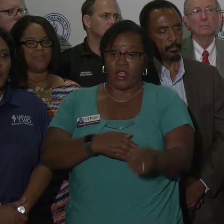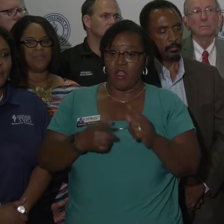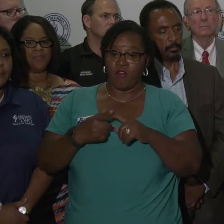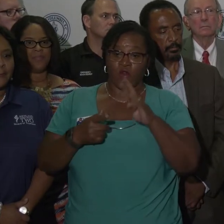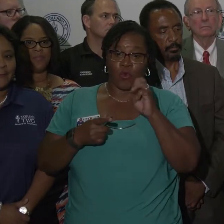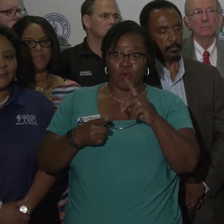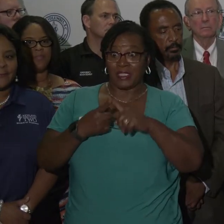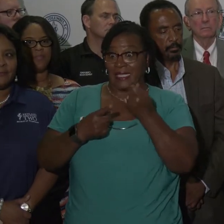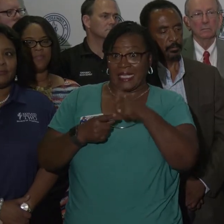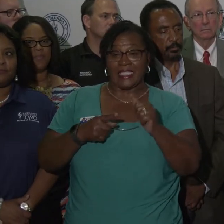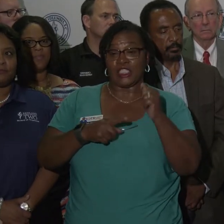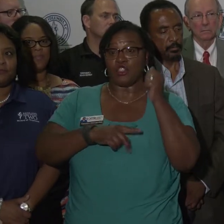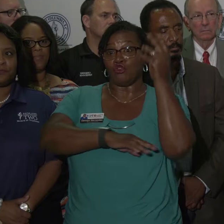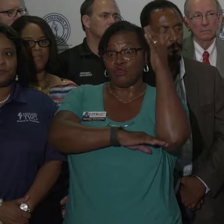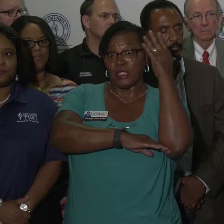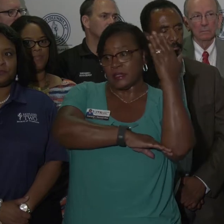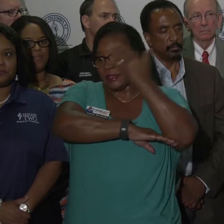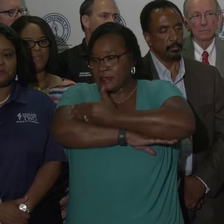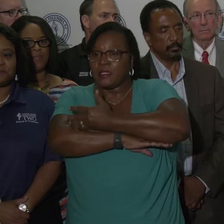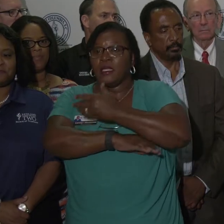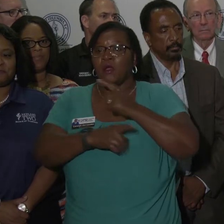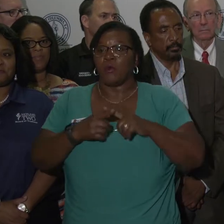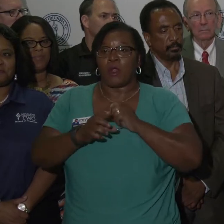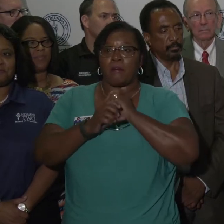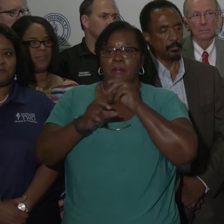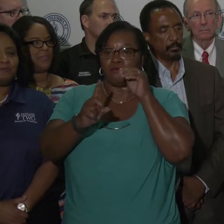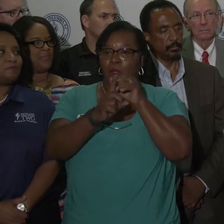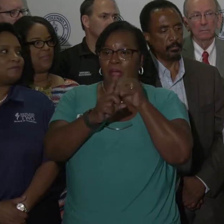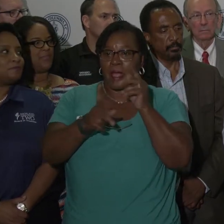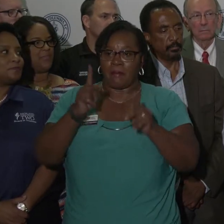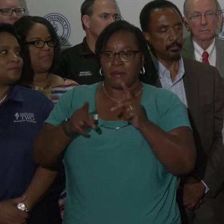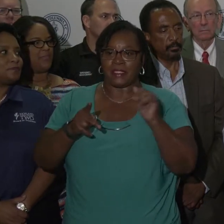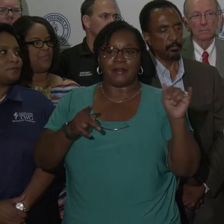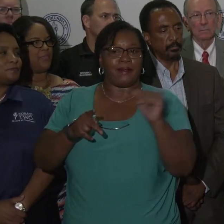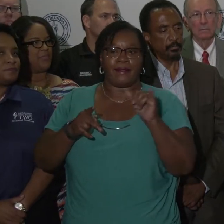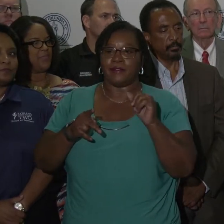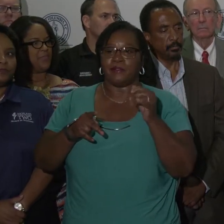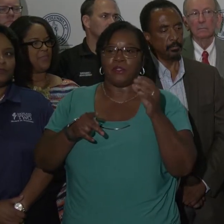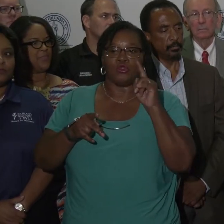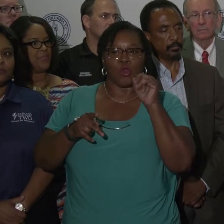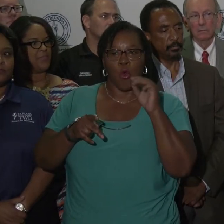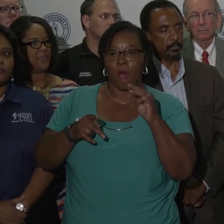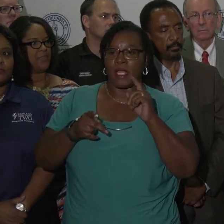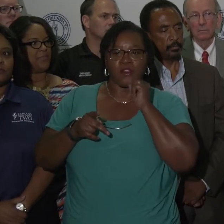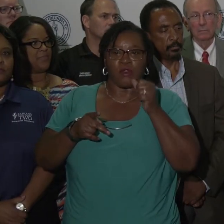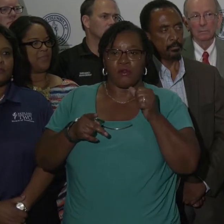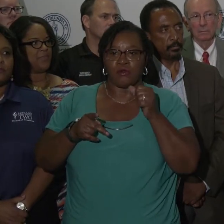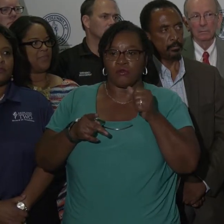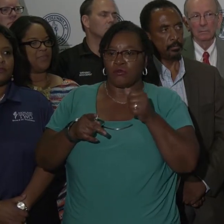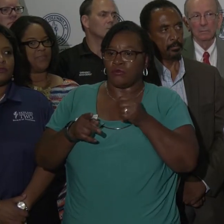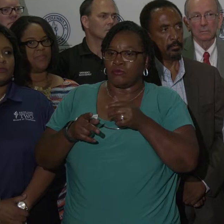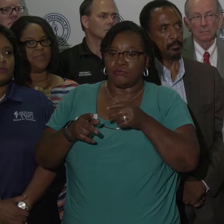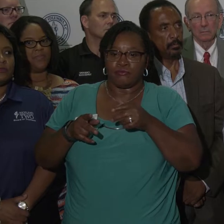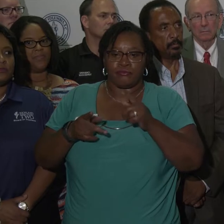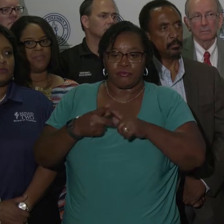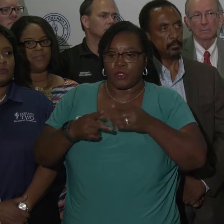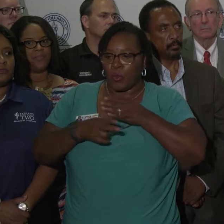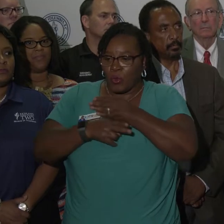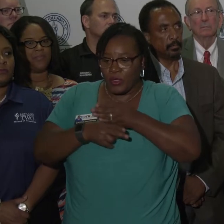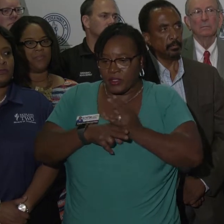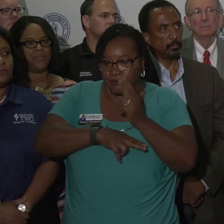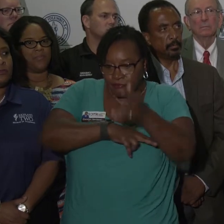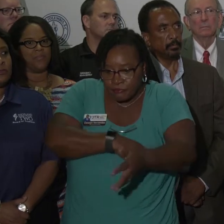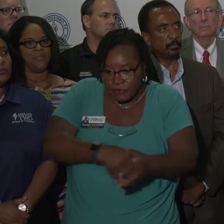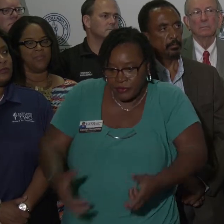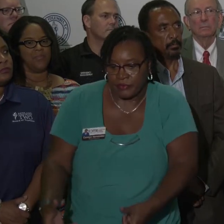any trees that come down. We want to remind everybody, as we did last storm, don't grab a branch out of the road unless you look very carefully.